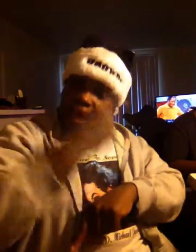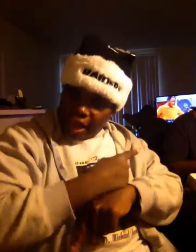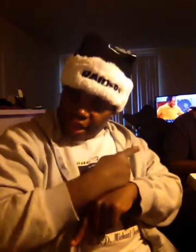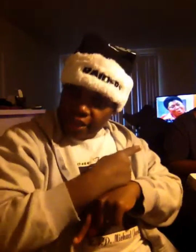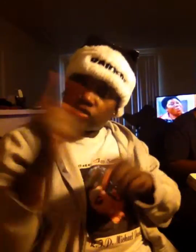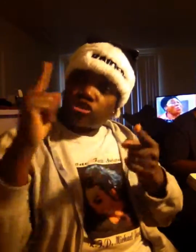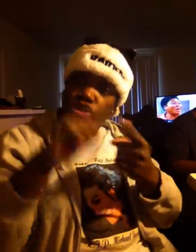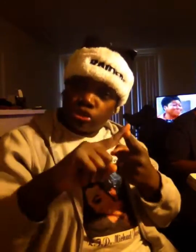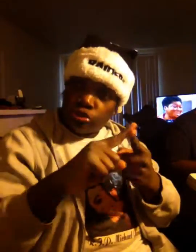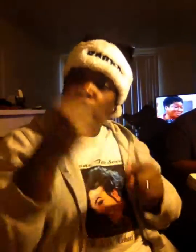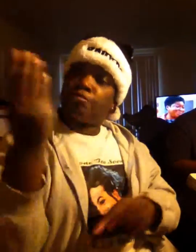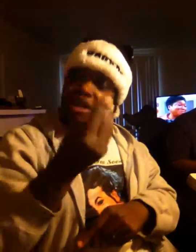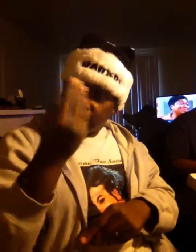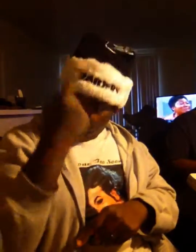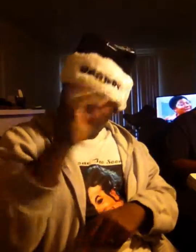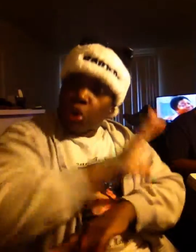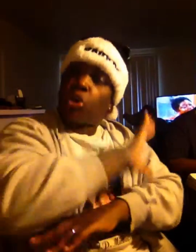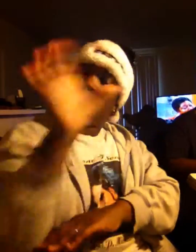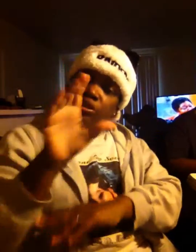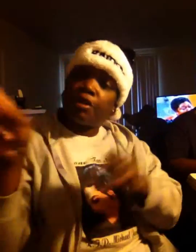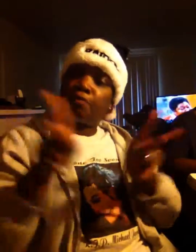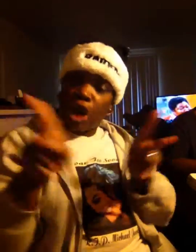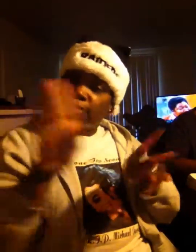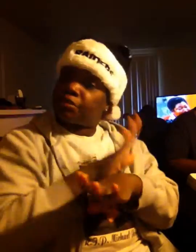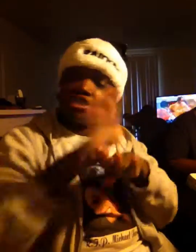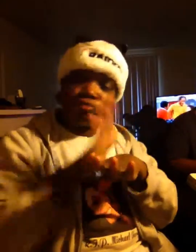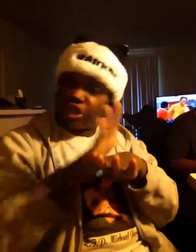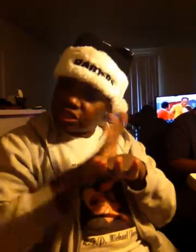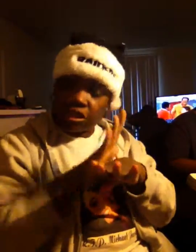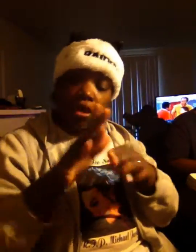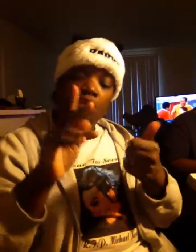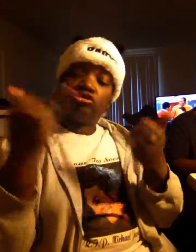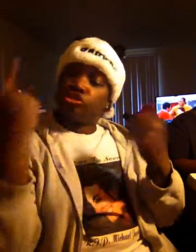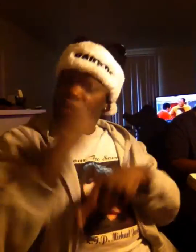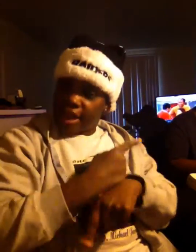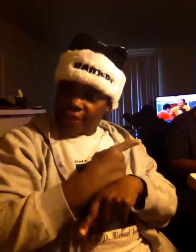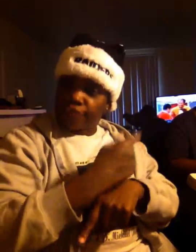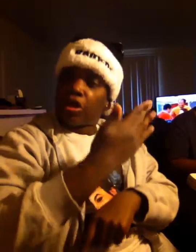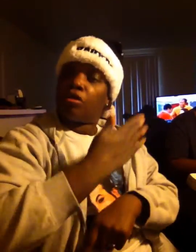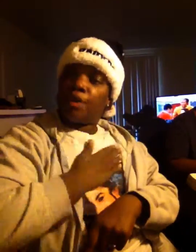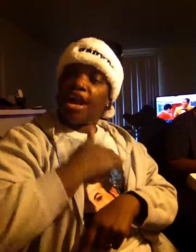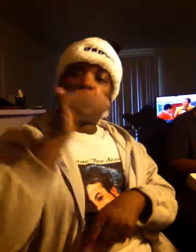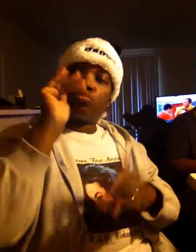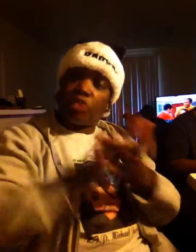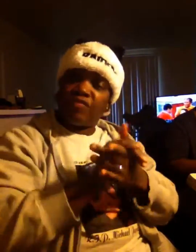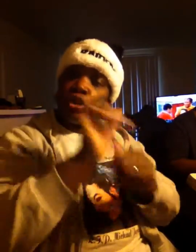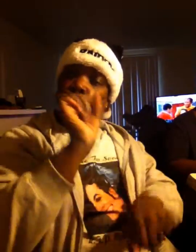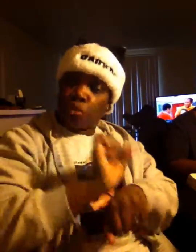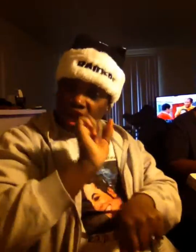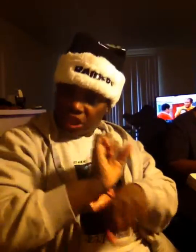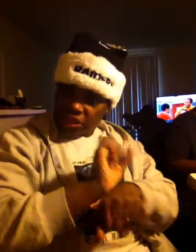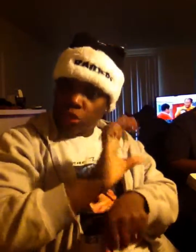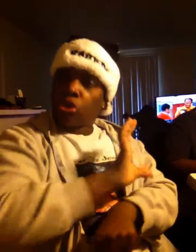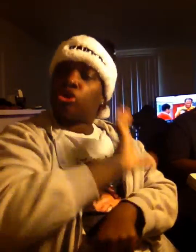Today, to my dad, cook to me, bought me some peace. Today, my mother, work, come on,